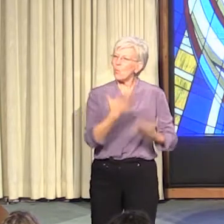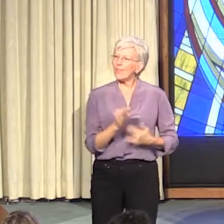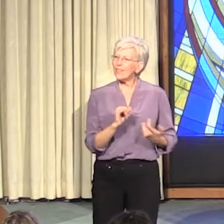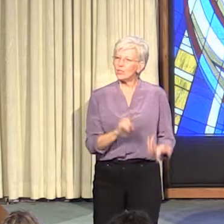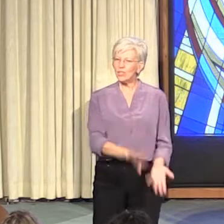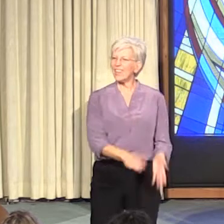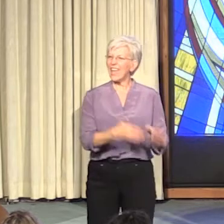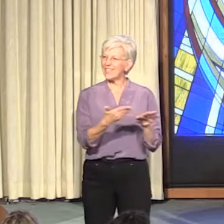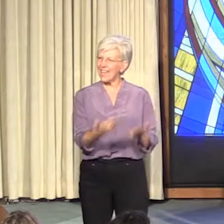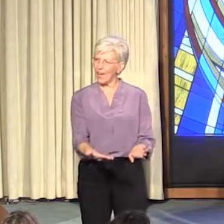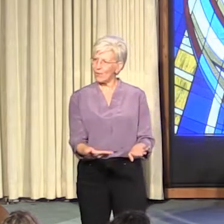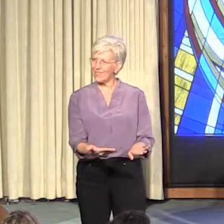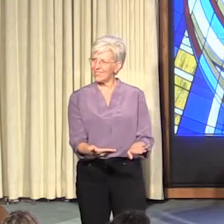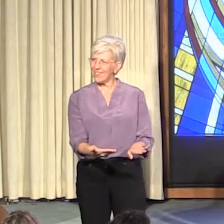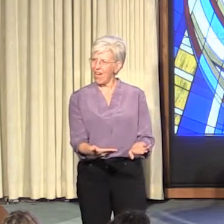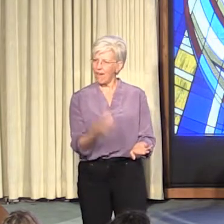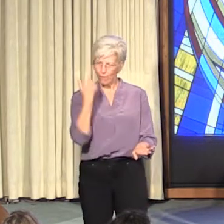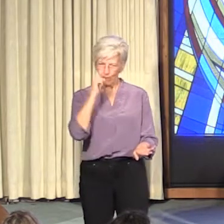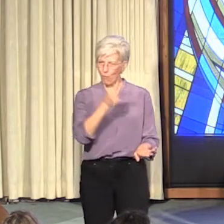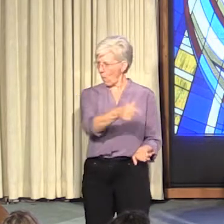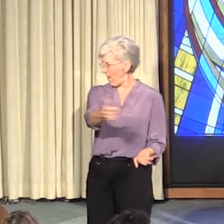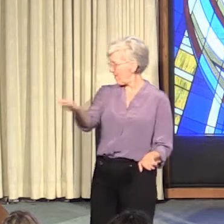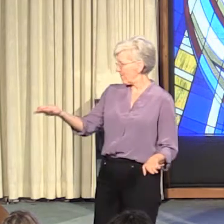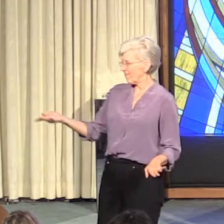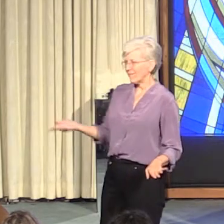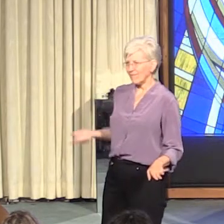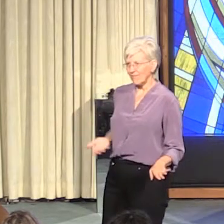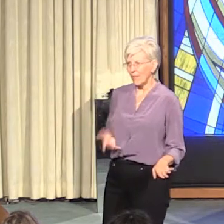the people around him.